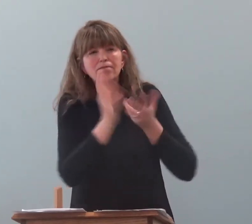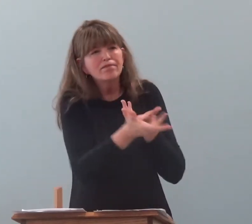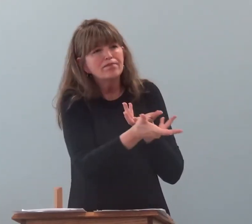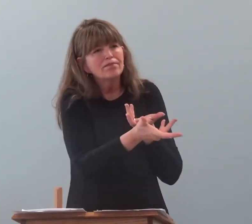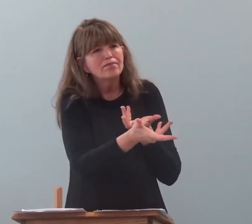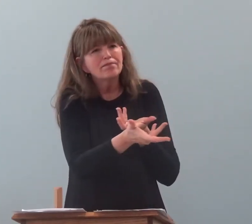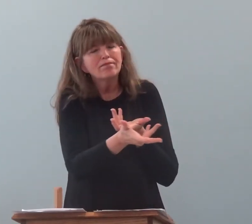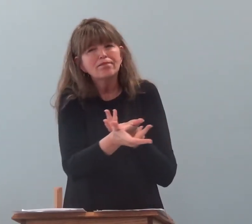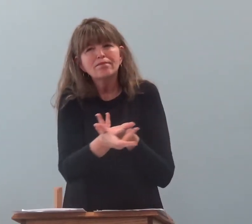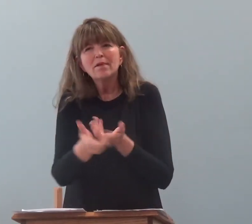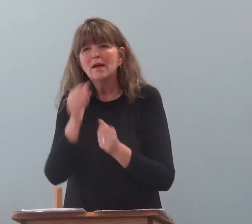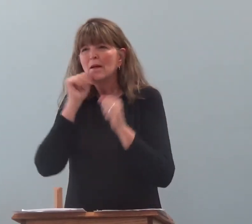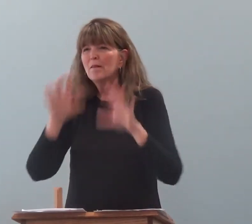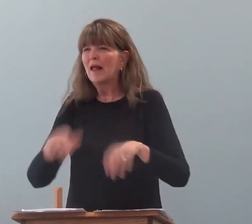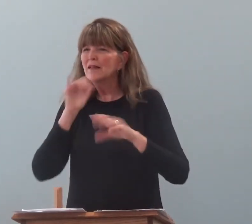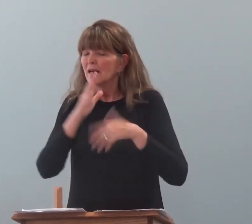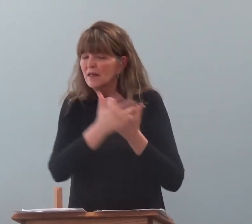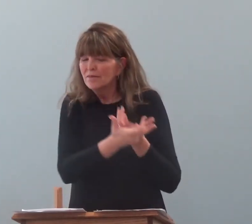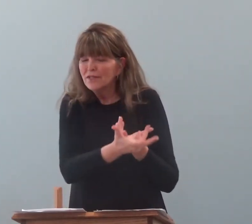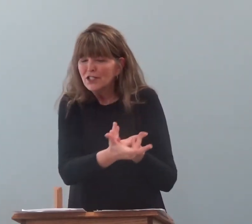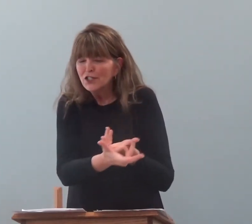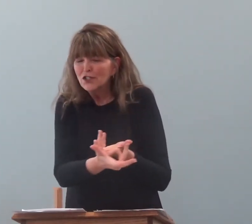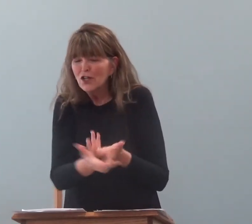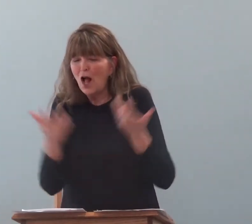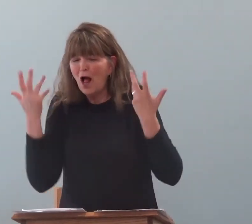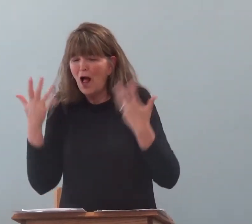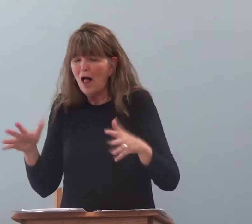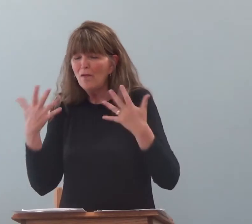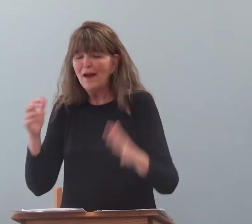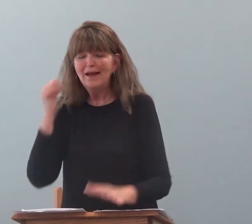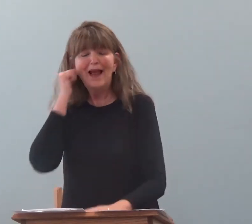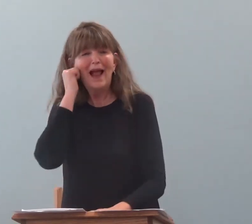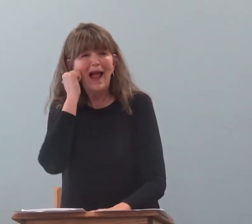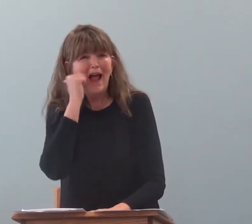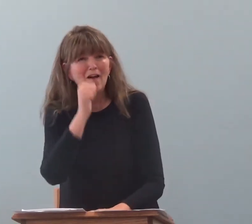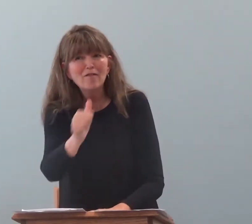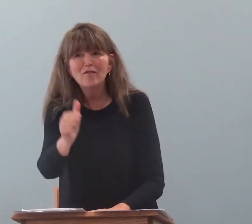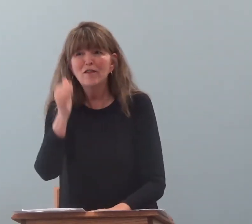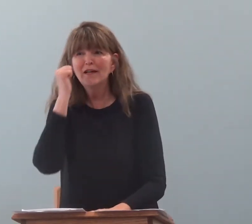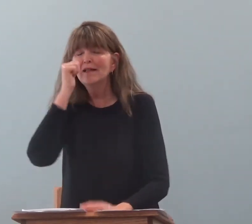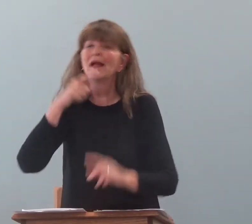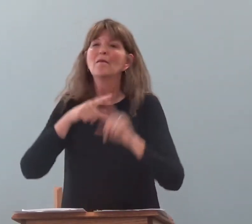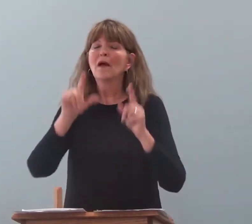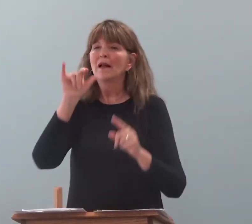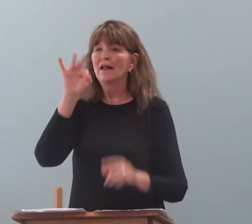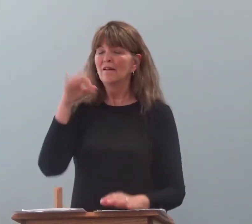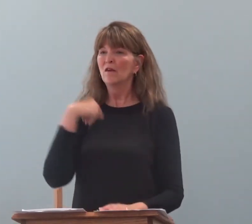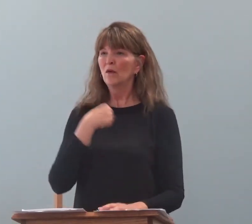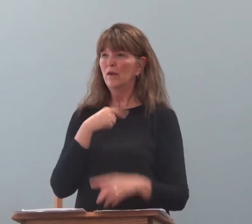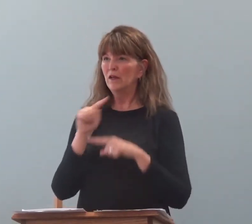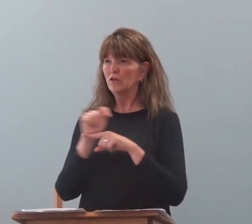just talking that God is already pouring out so many blessings on us every single